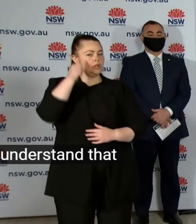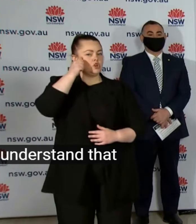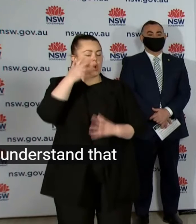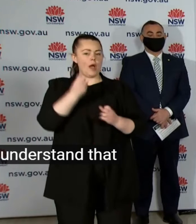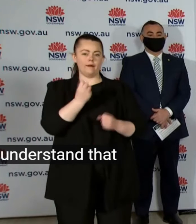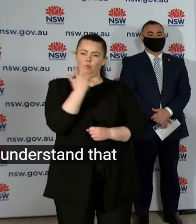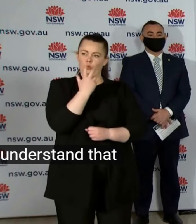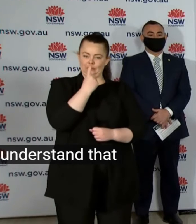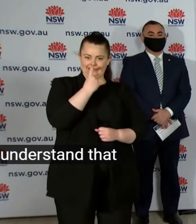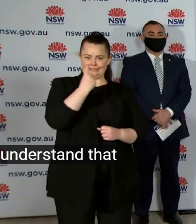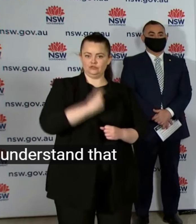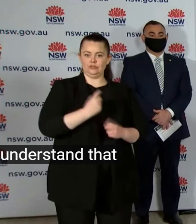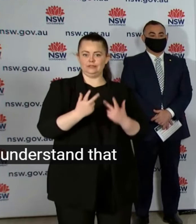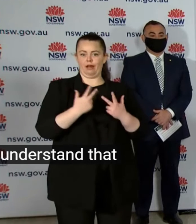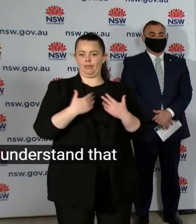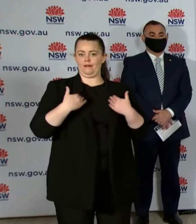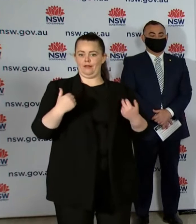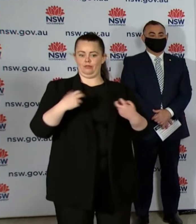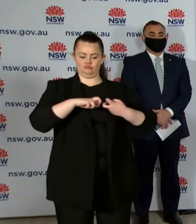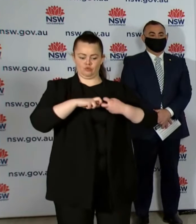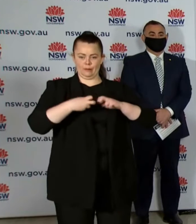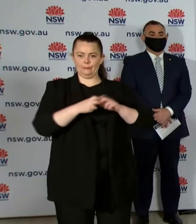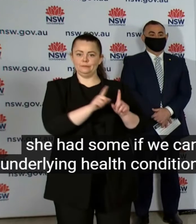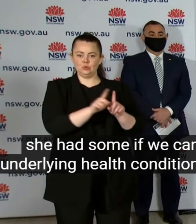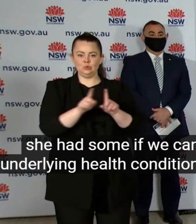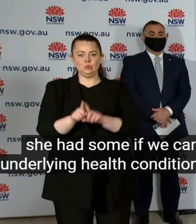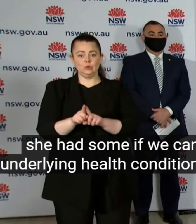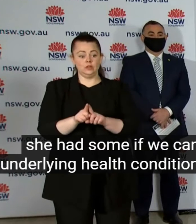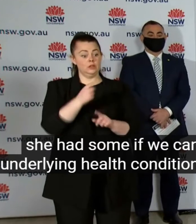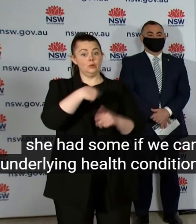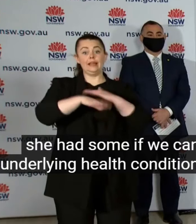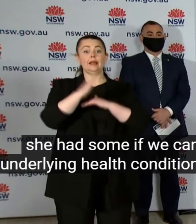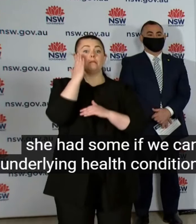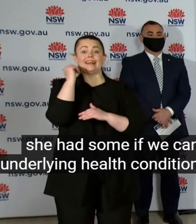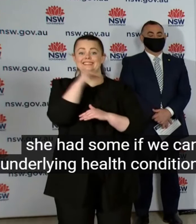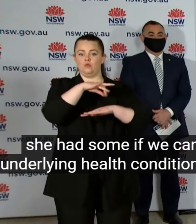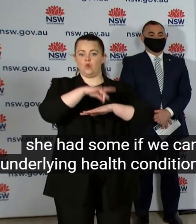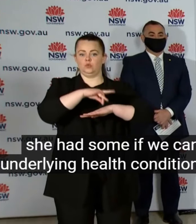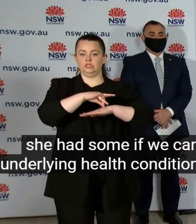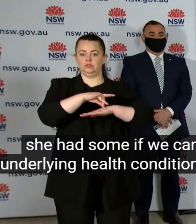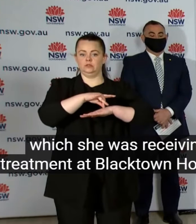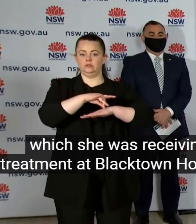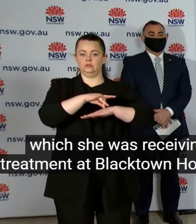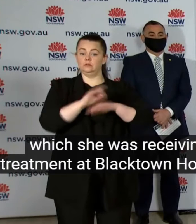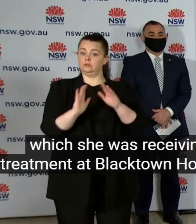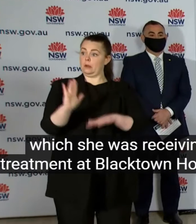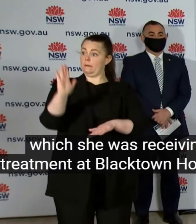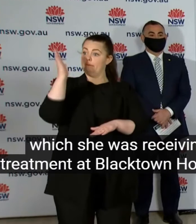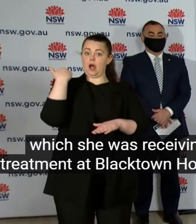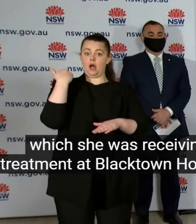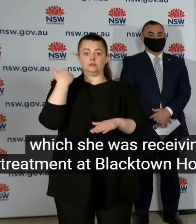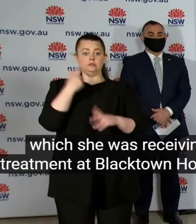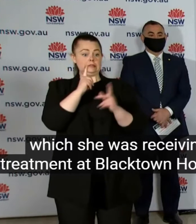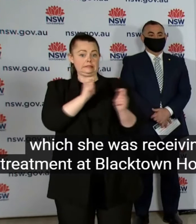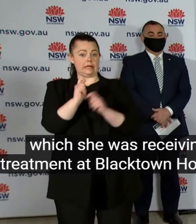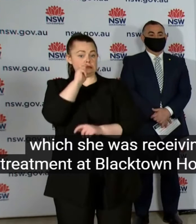health conditions for which she was receiving treatment at Blacktown Hospital. This lady had tested negative for COVID-19